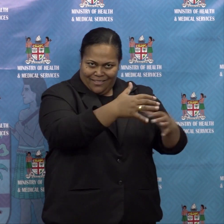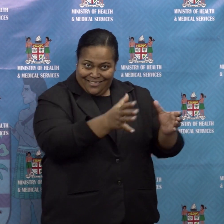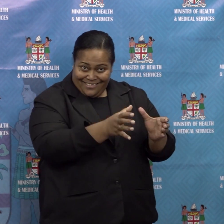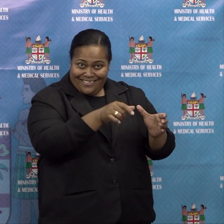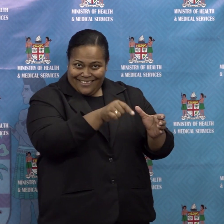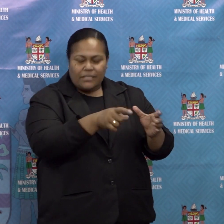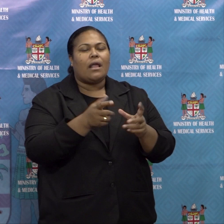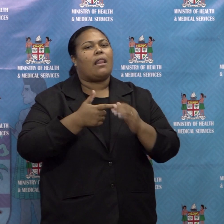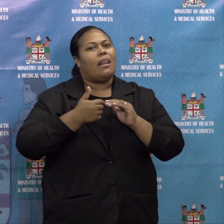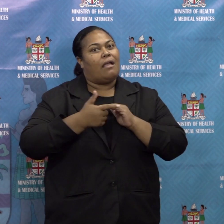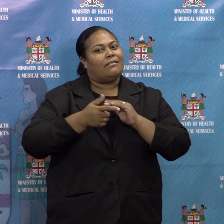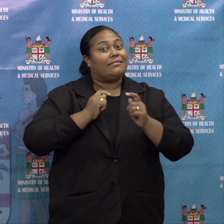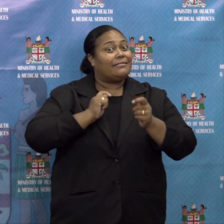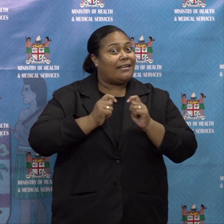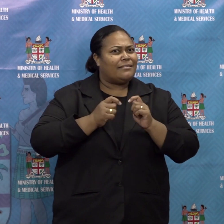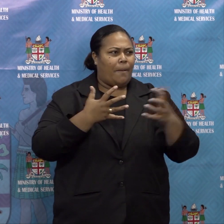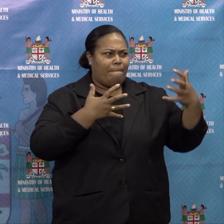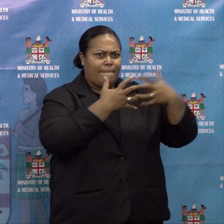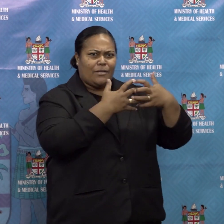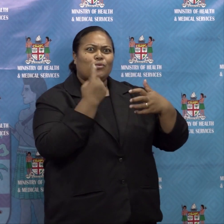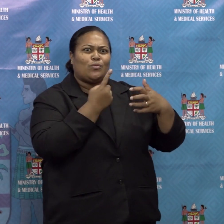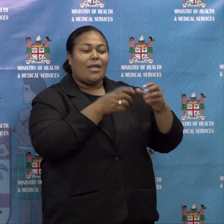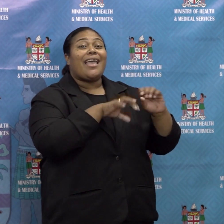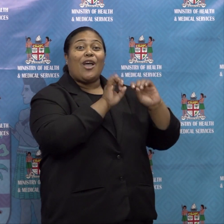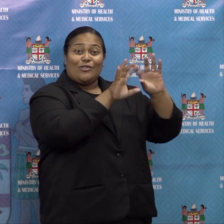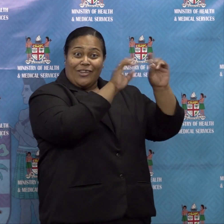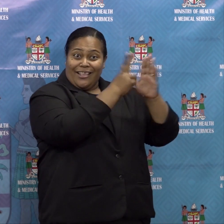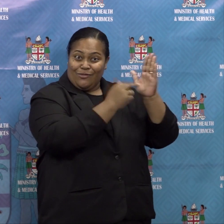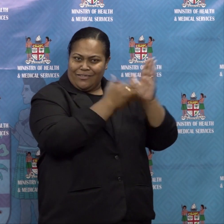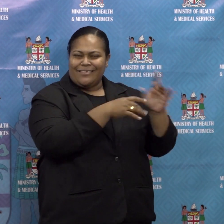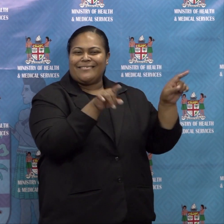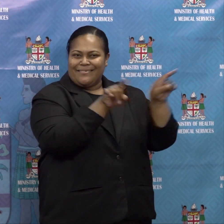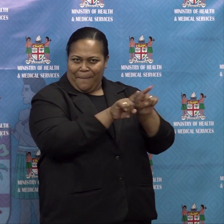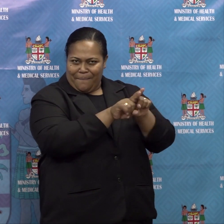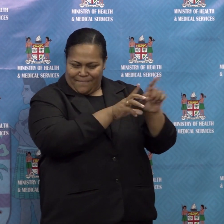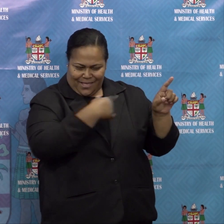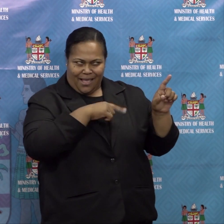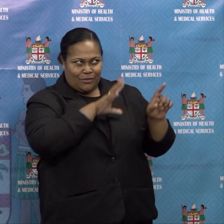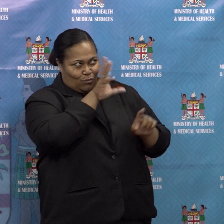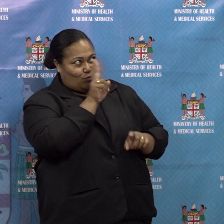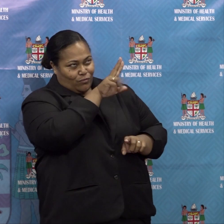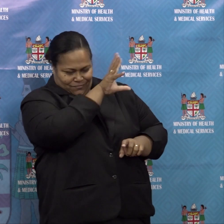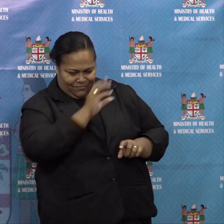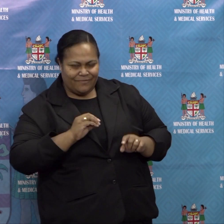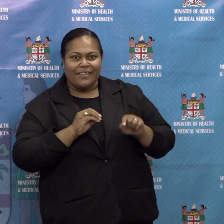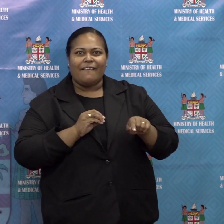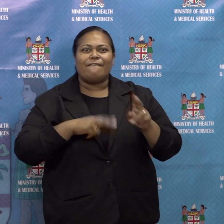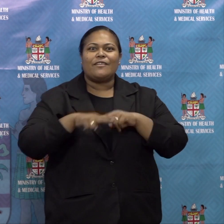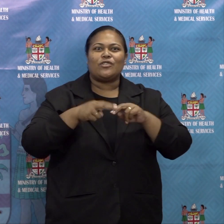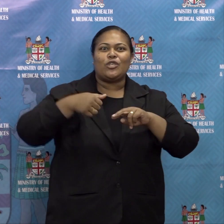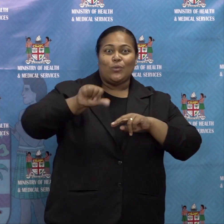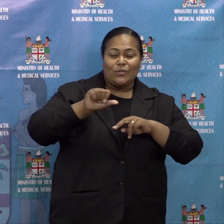of testing that is comparable to both Australia and New Zealand during their recent outbreaks. However, the